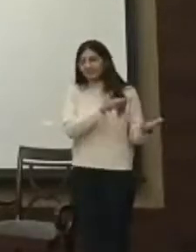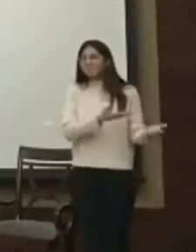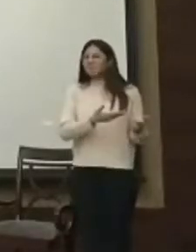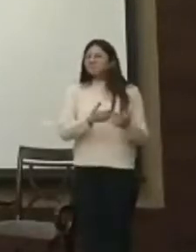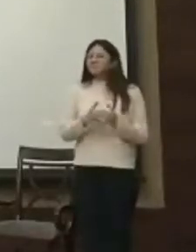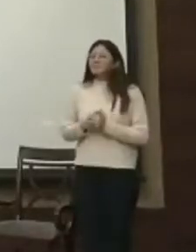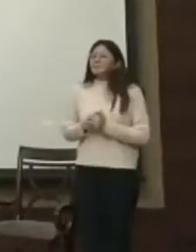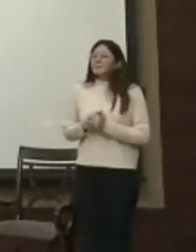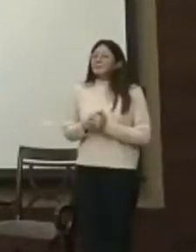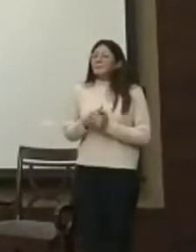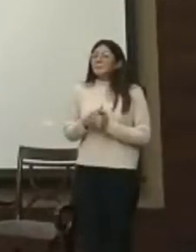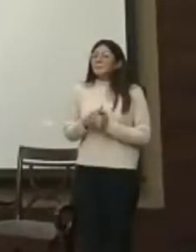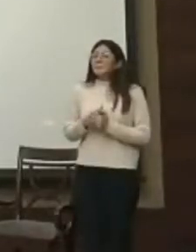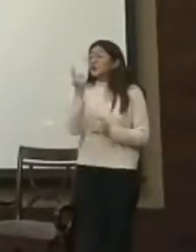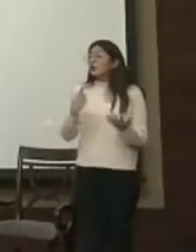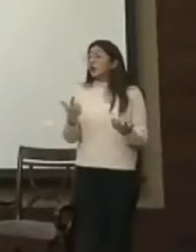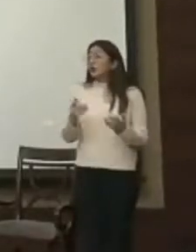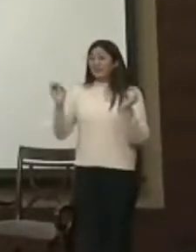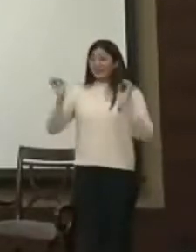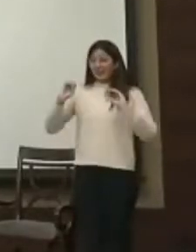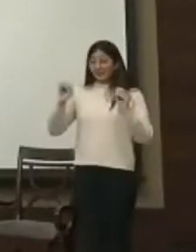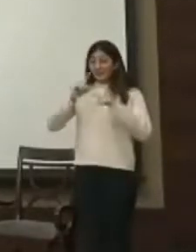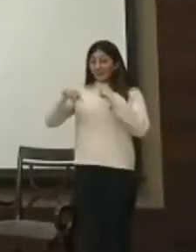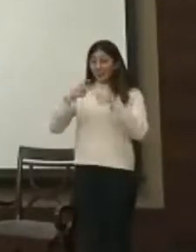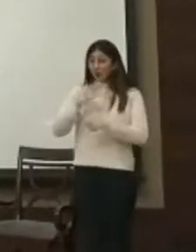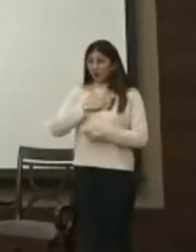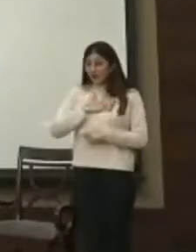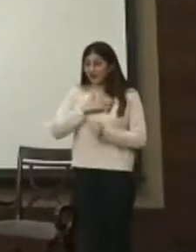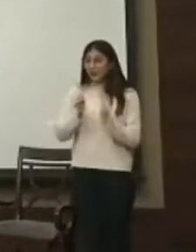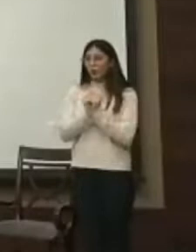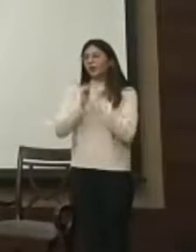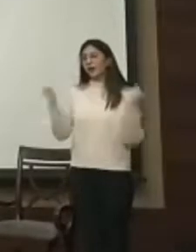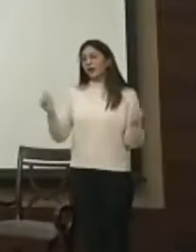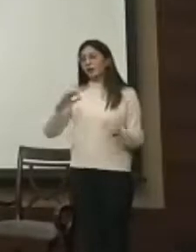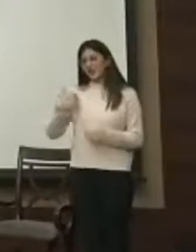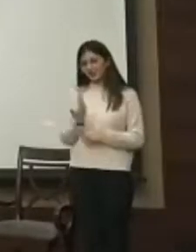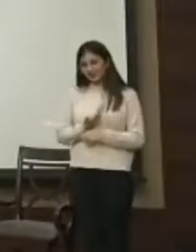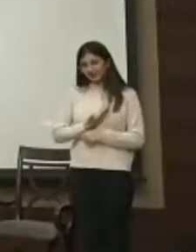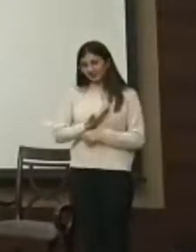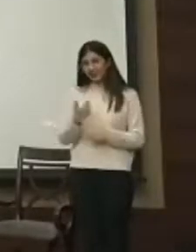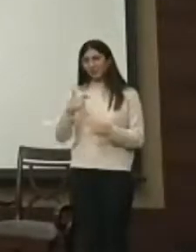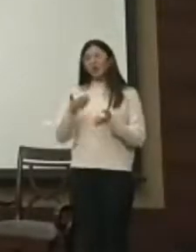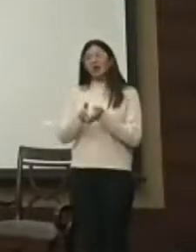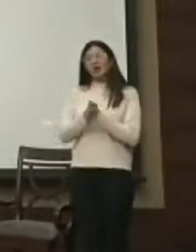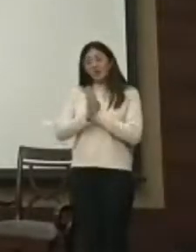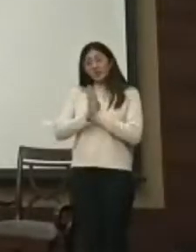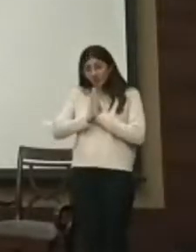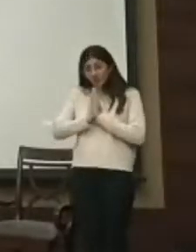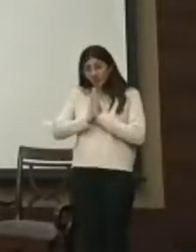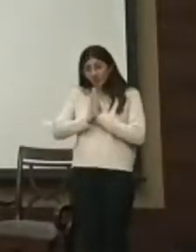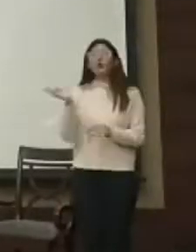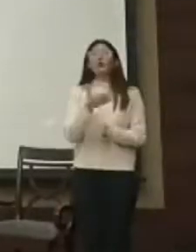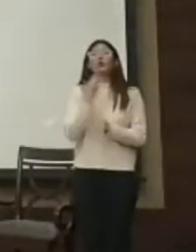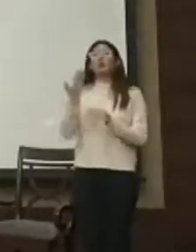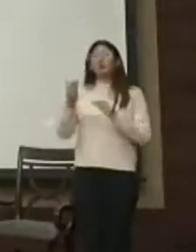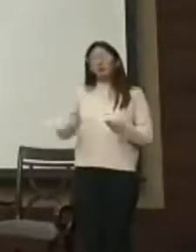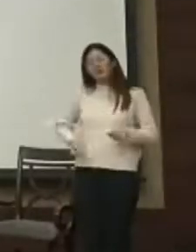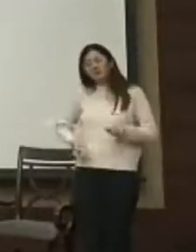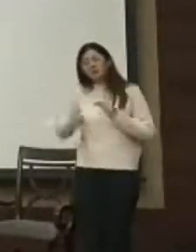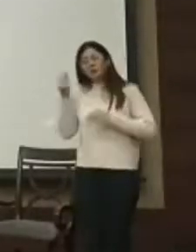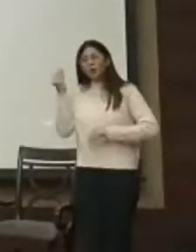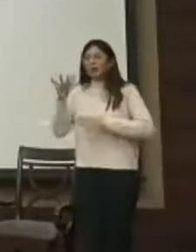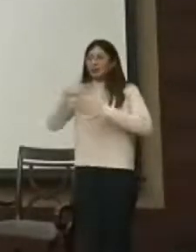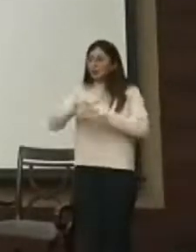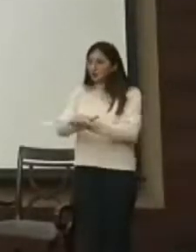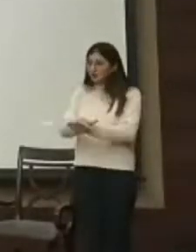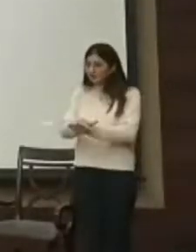rights. Nothing about us without us. I urge us all to create a more inclusive environment by working